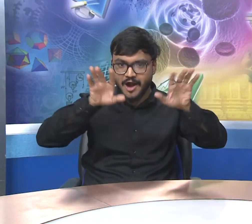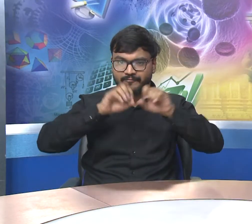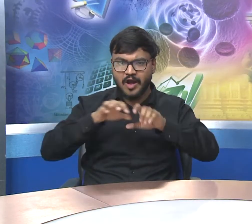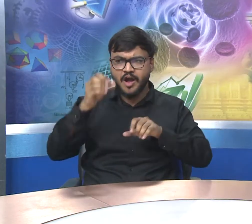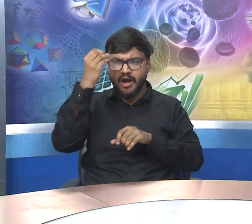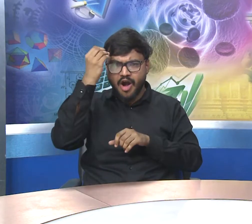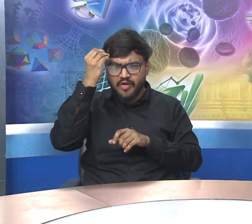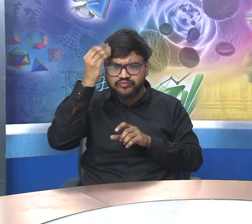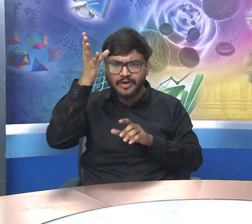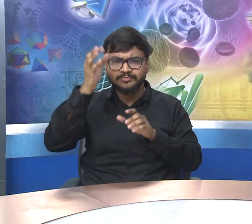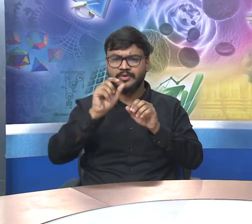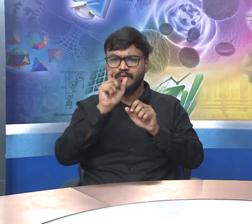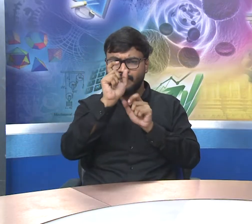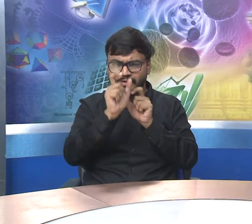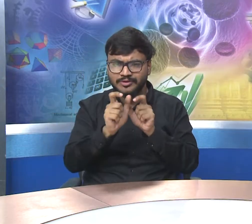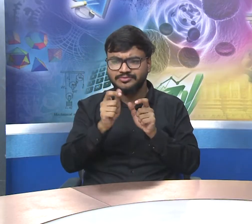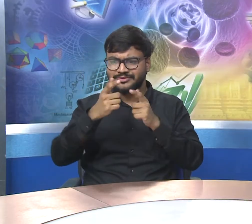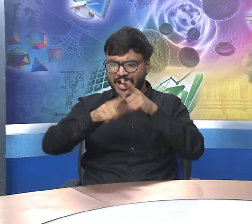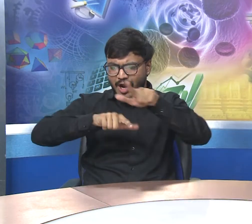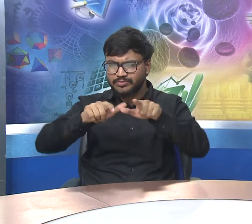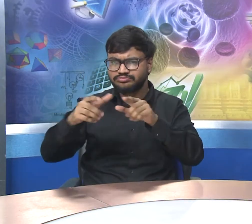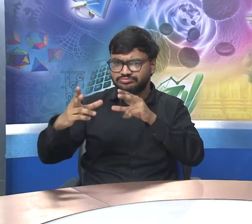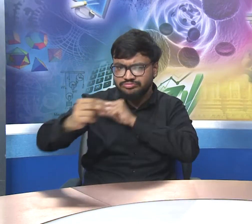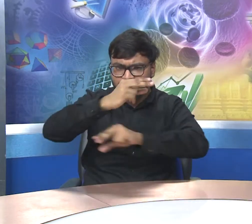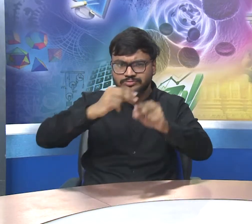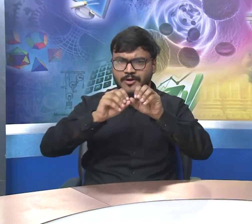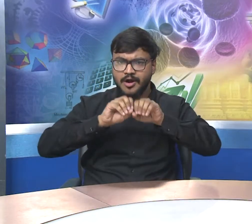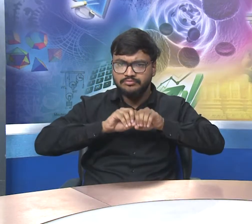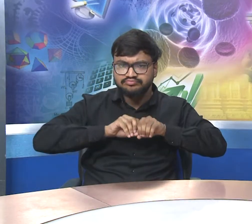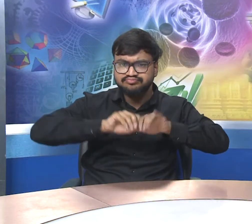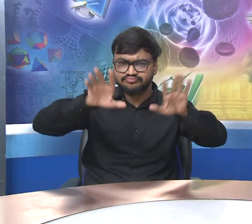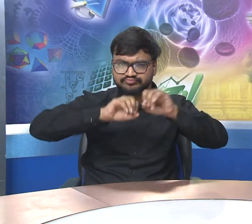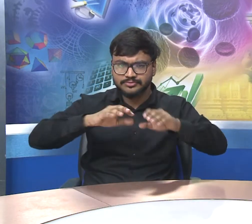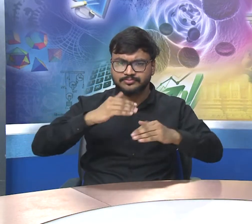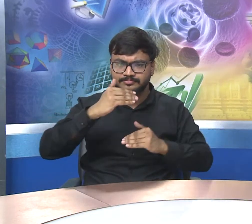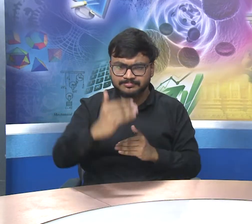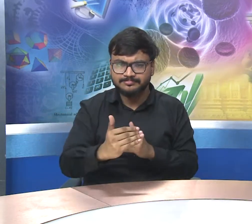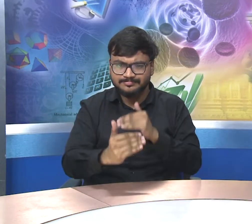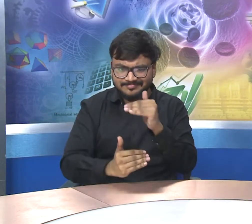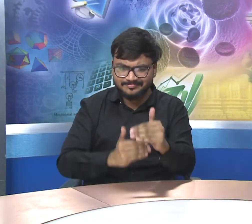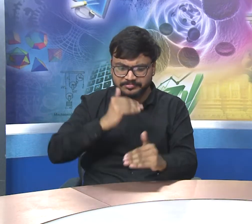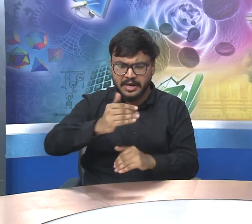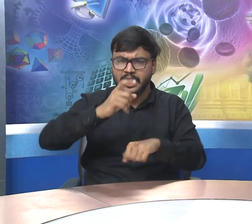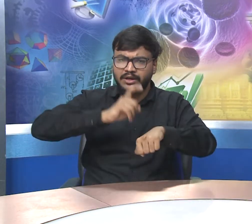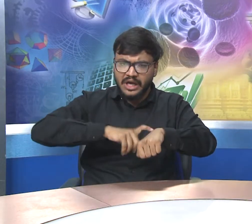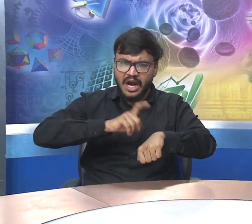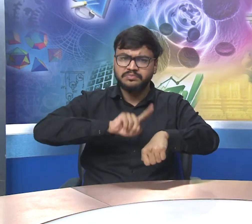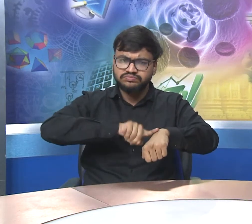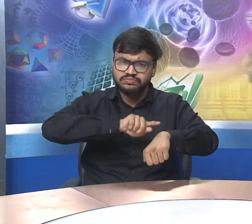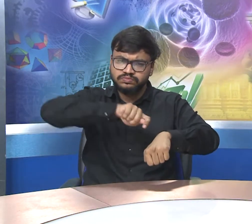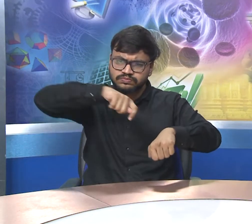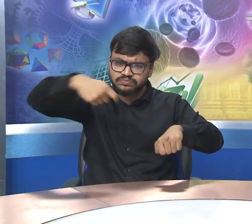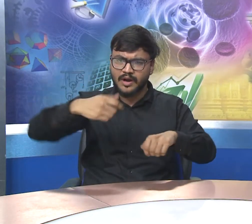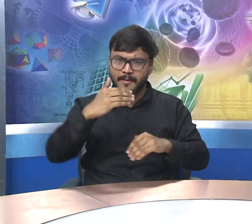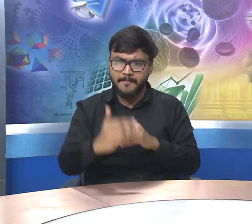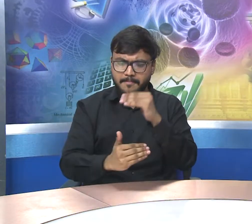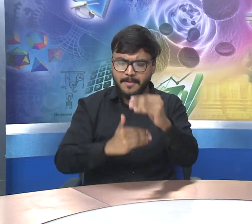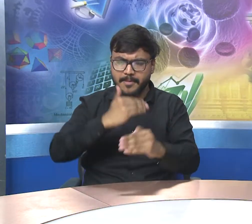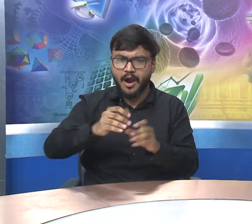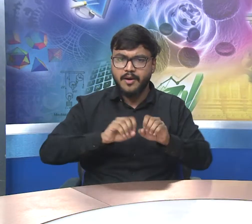Instead, language standardization is a process that takes time. It can take any time between one